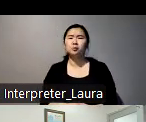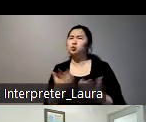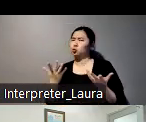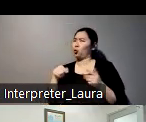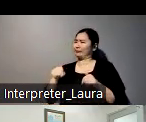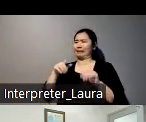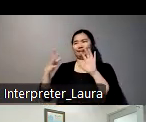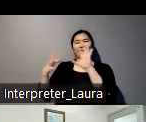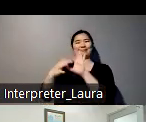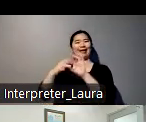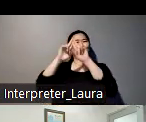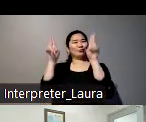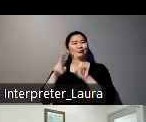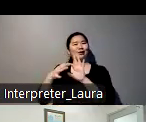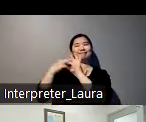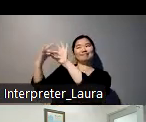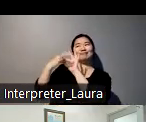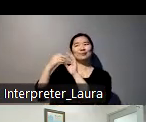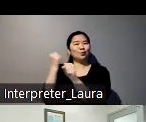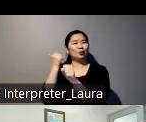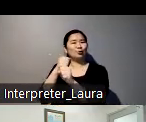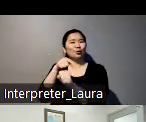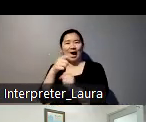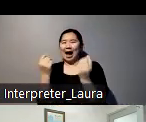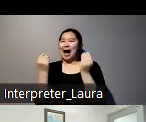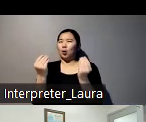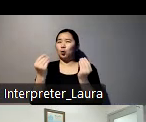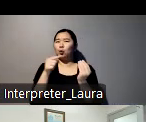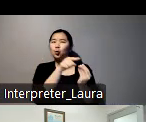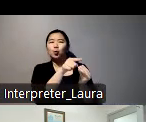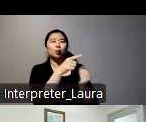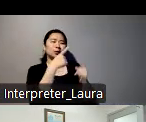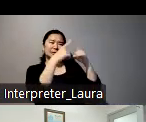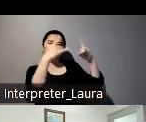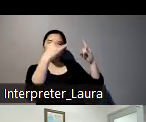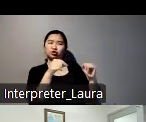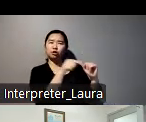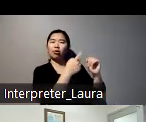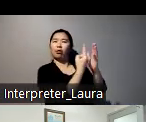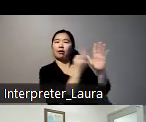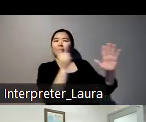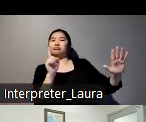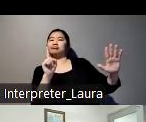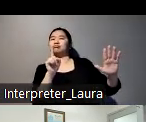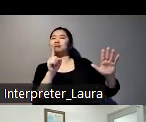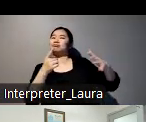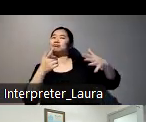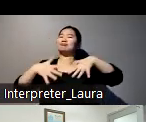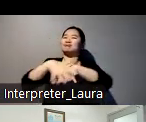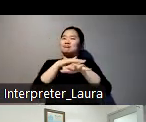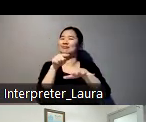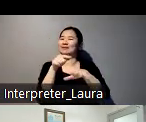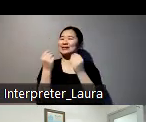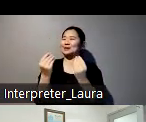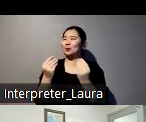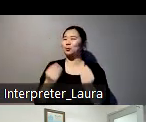to exchange the information and experiences of them in their countries.